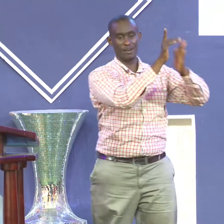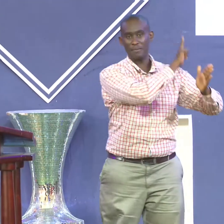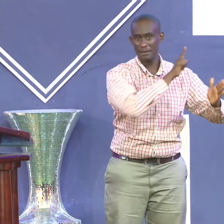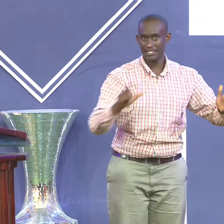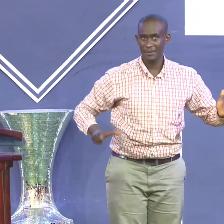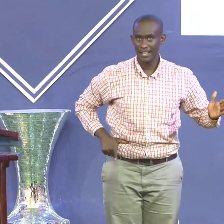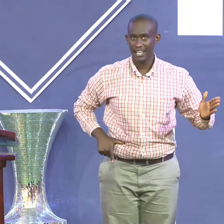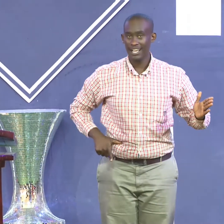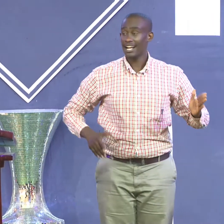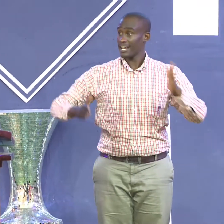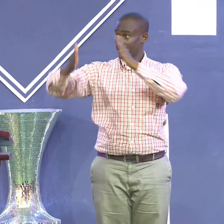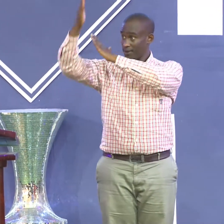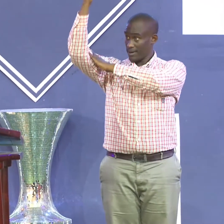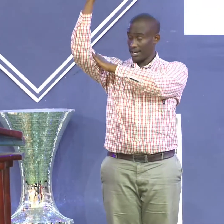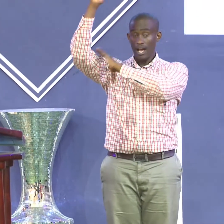Praise the Lord.